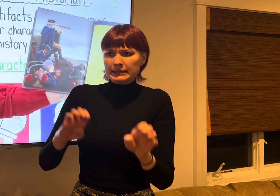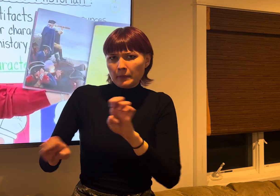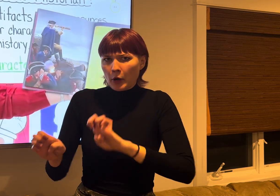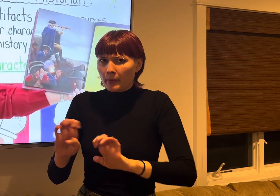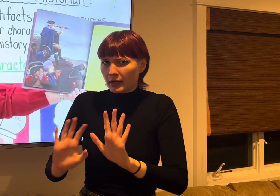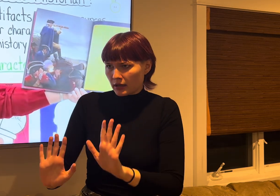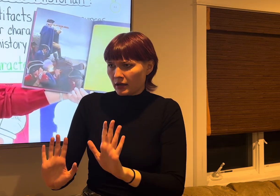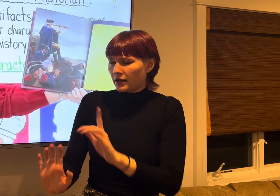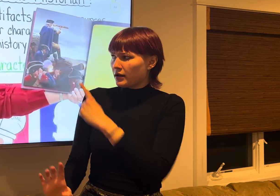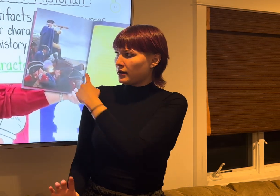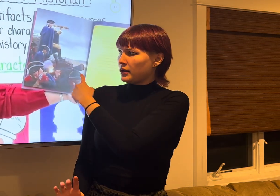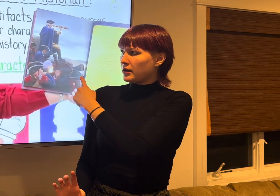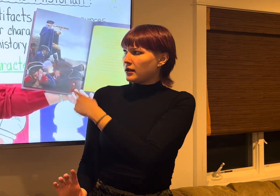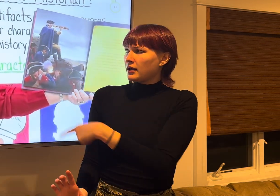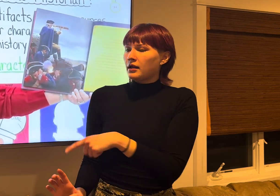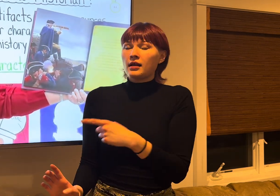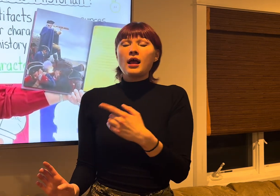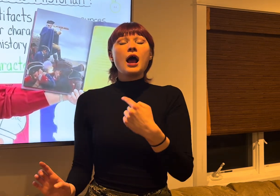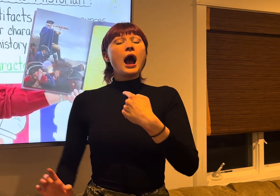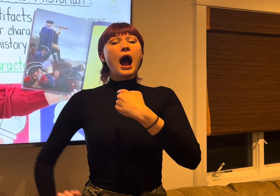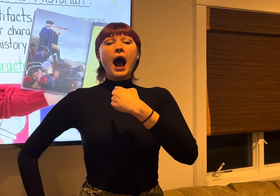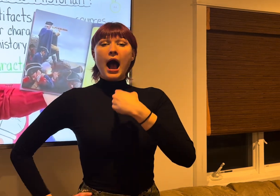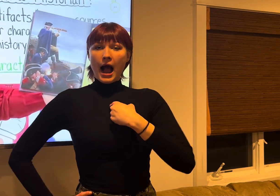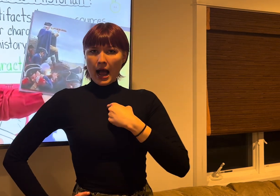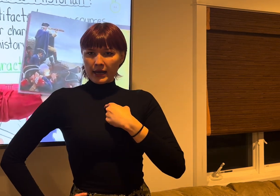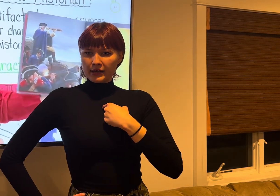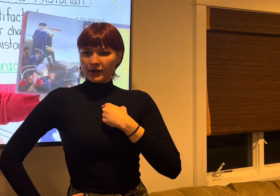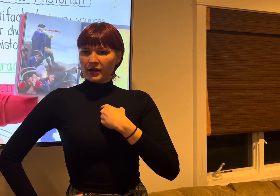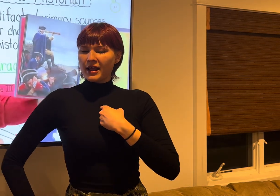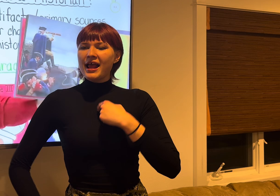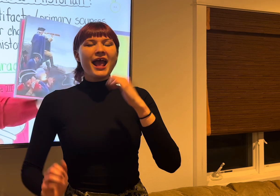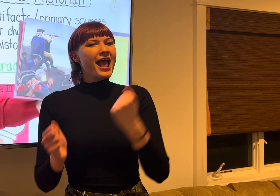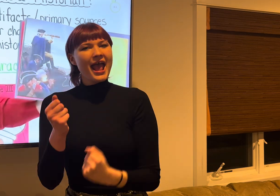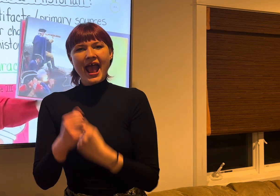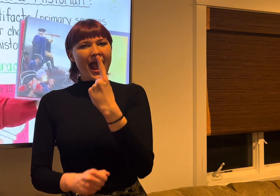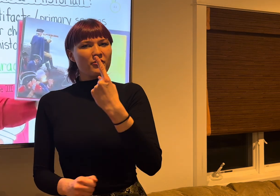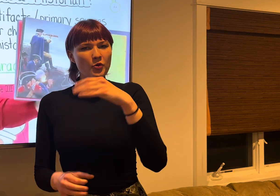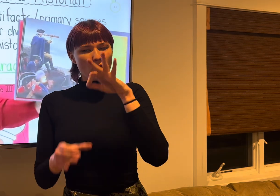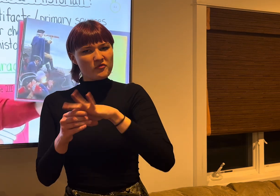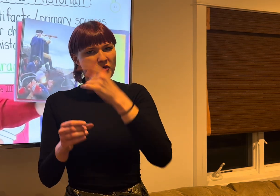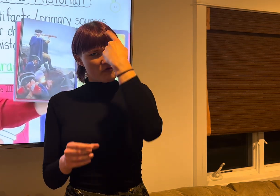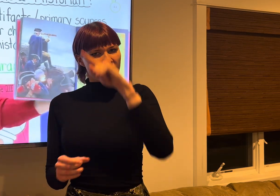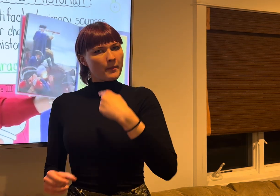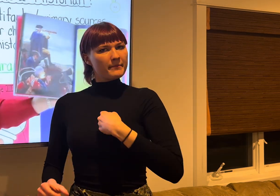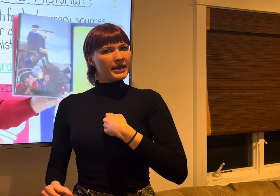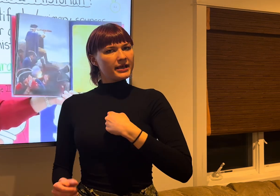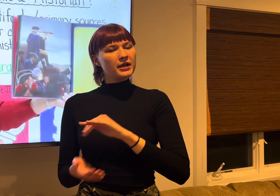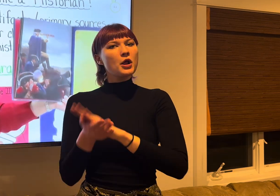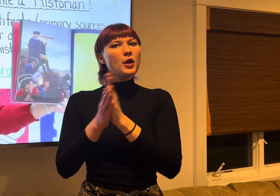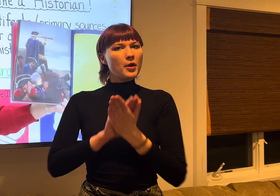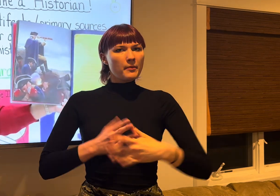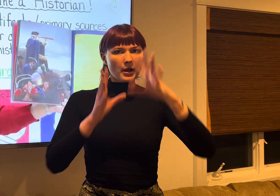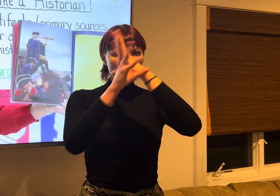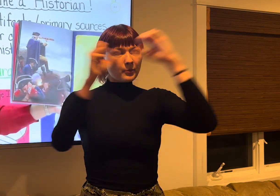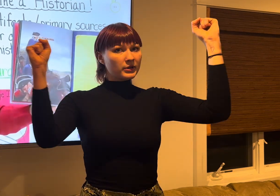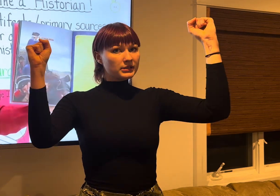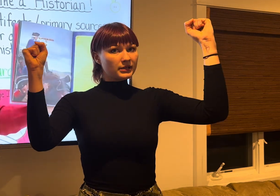I was unanimously chosen as president. We began our task. What was their